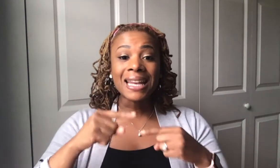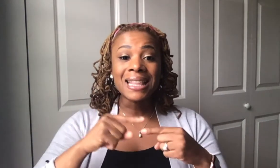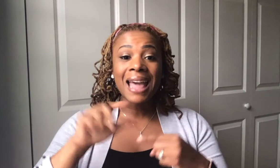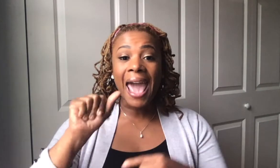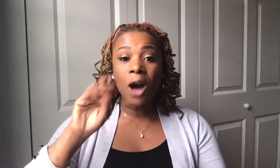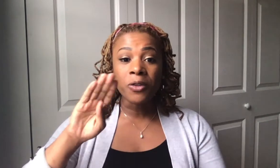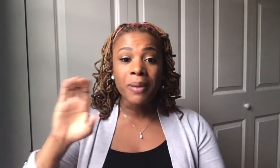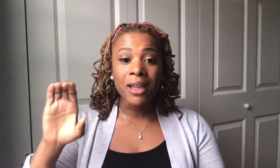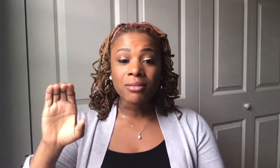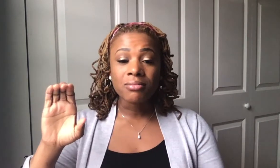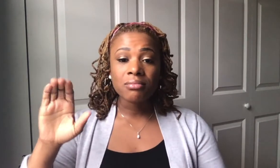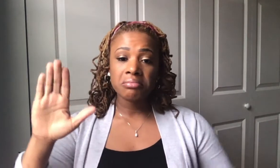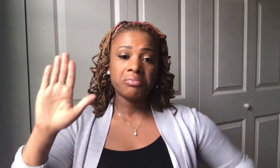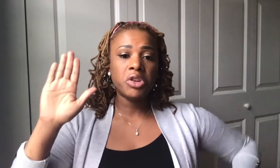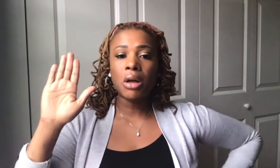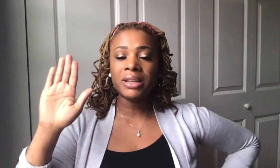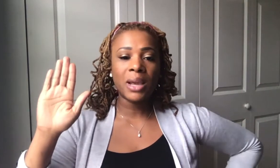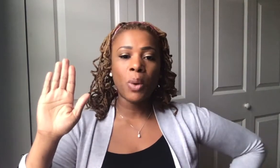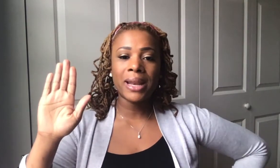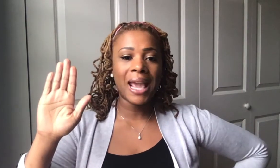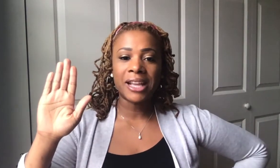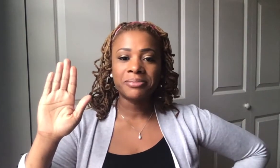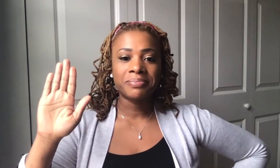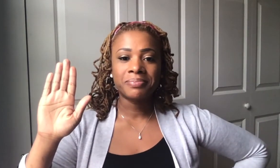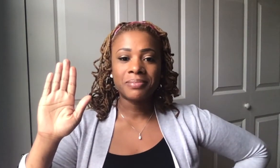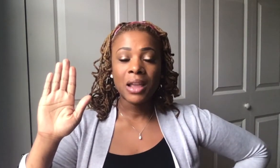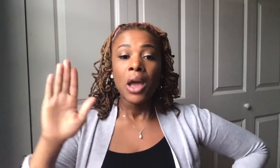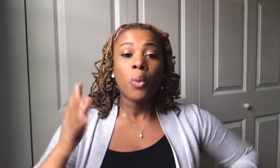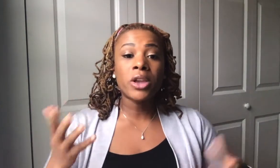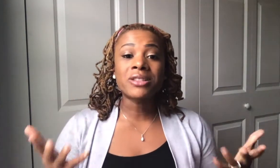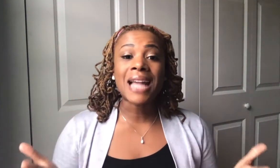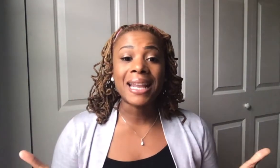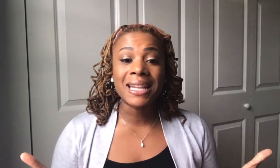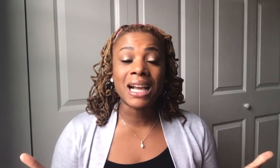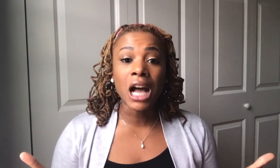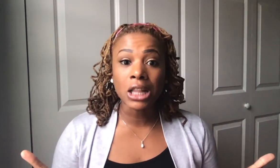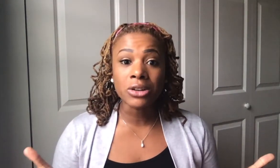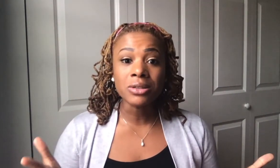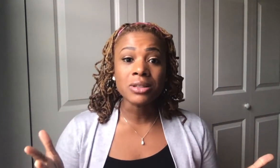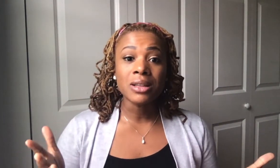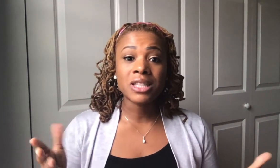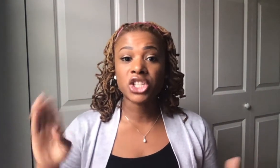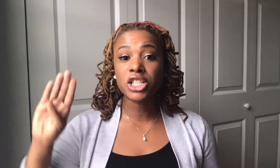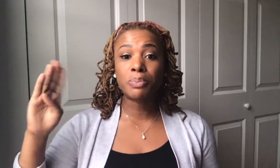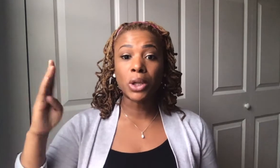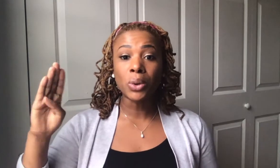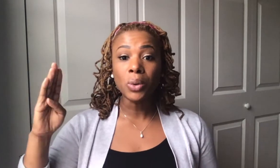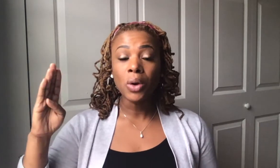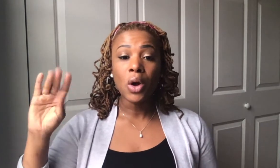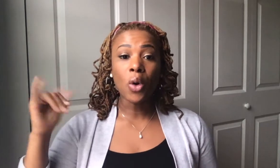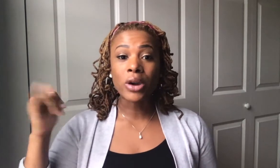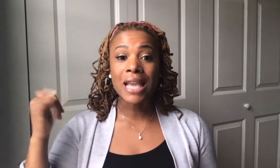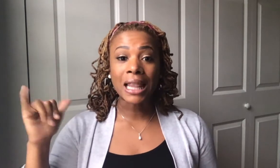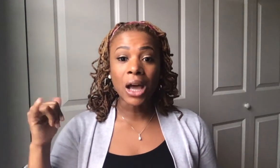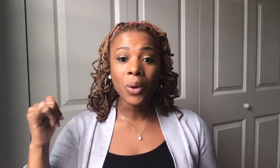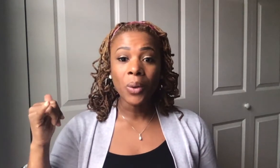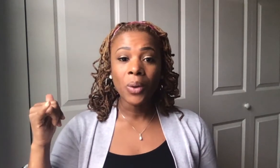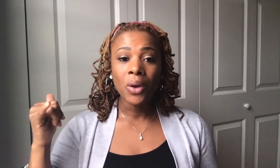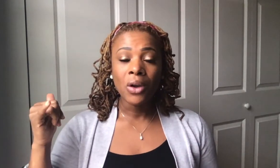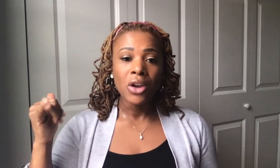the alphabet, you only need one hand. When you're signing the colors, such as blue or yellow, you're